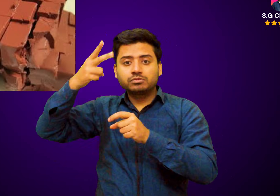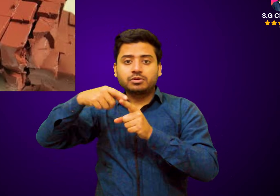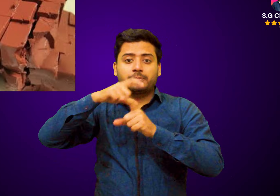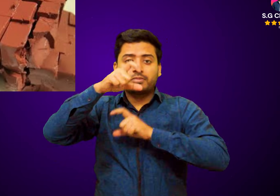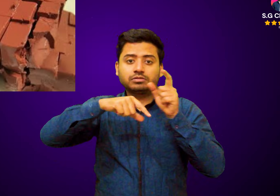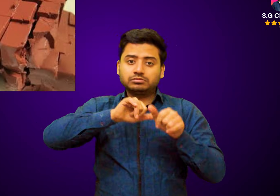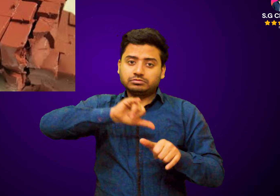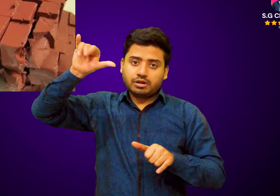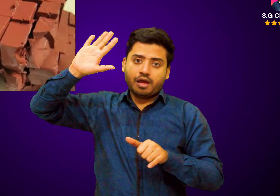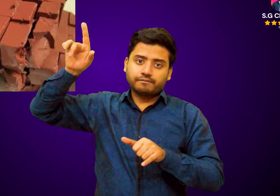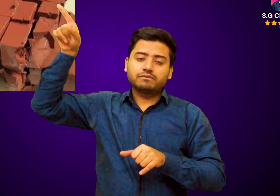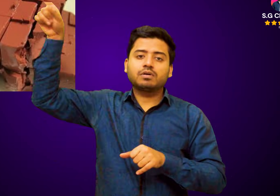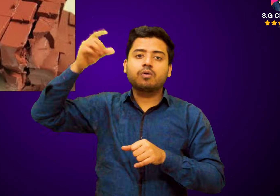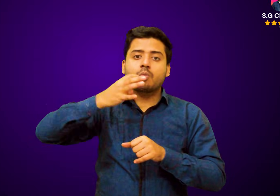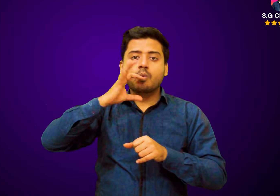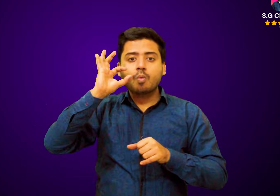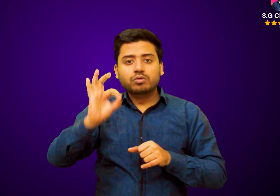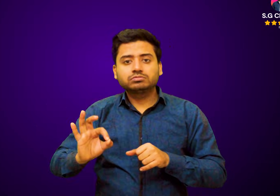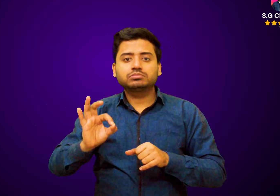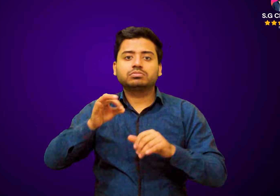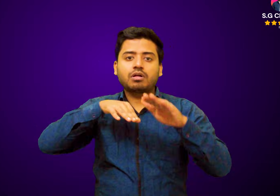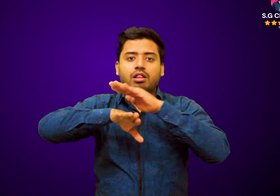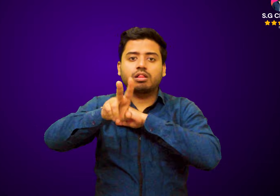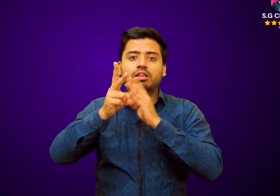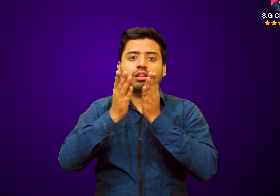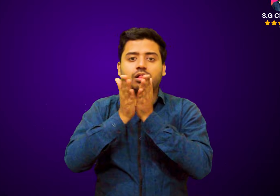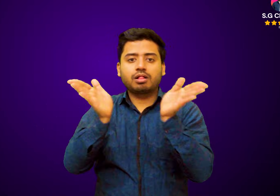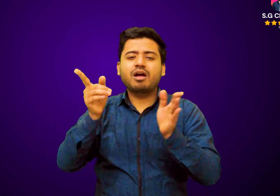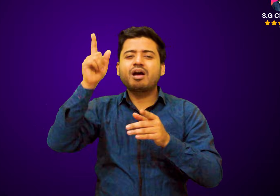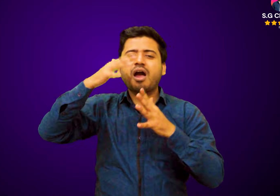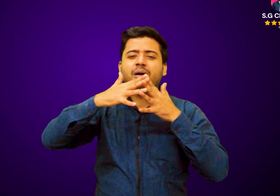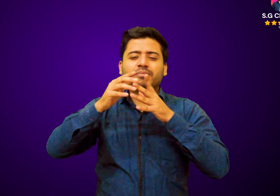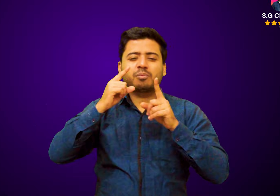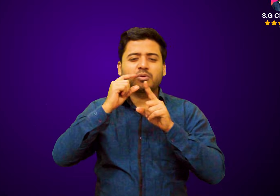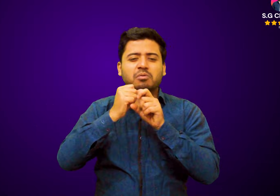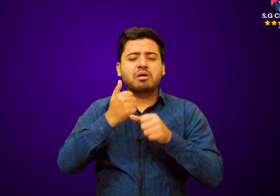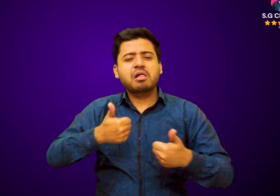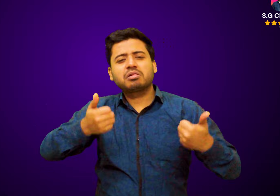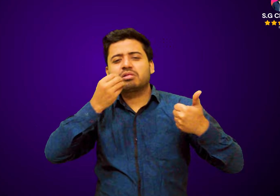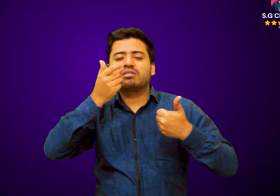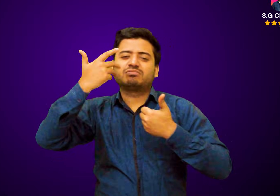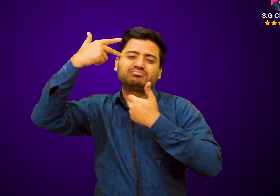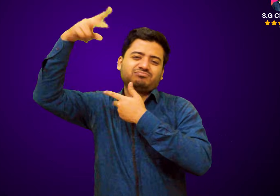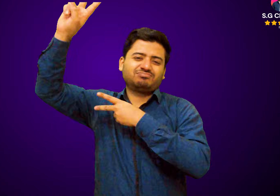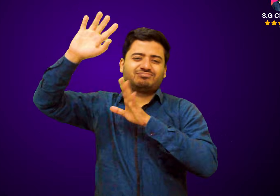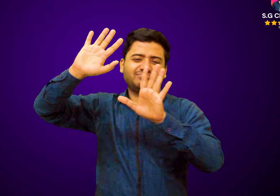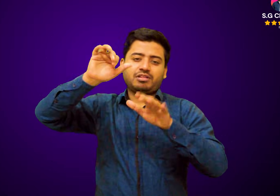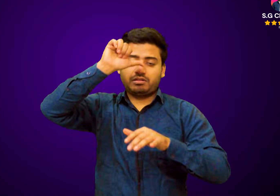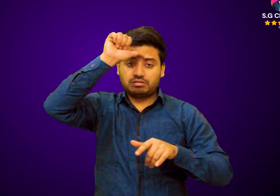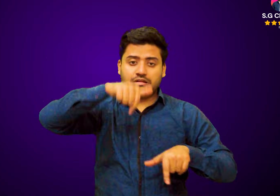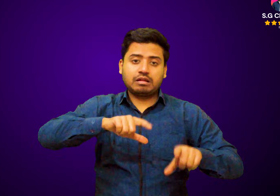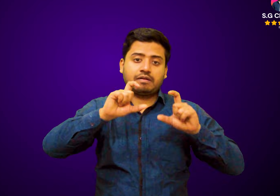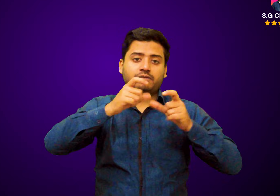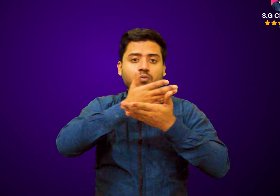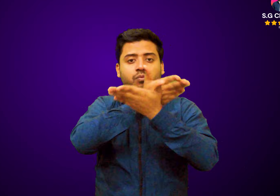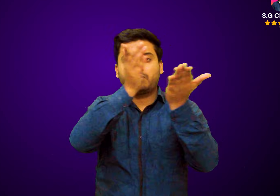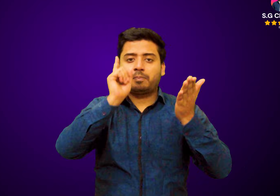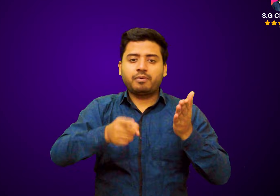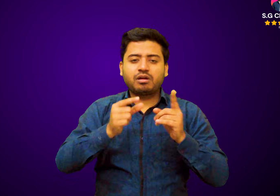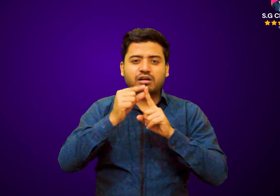control over ingredients, suggests this Instagram post. In summary, while popular brands offer indulgence, they're often